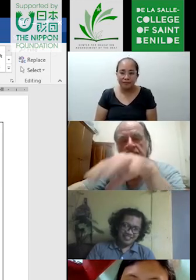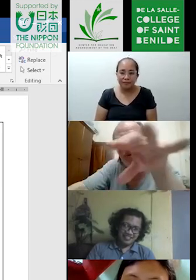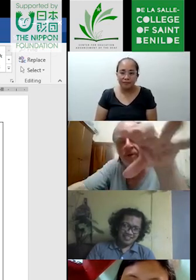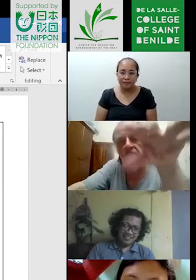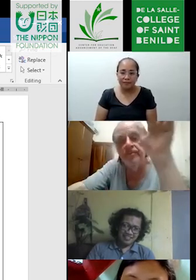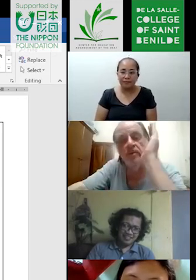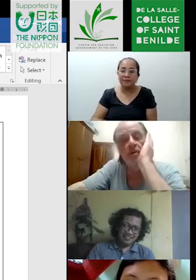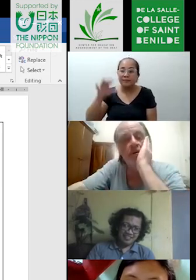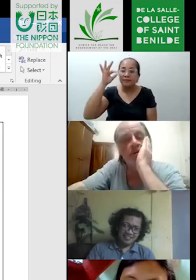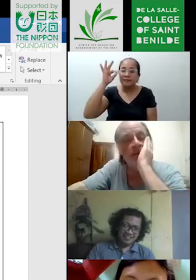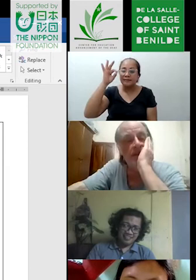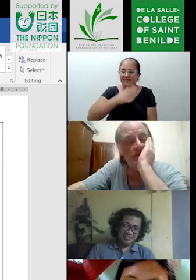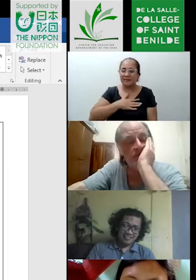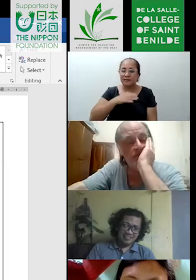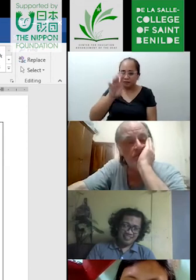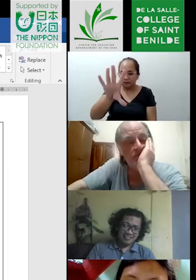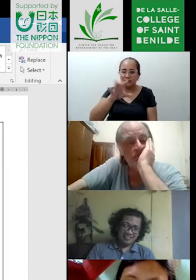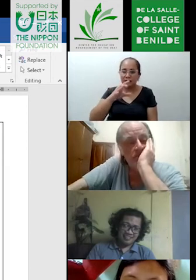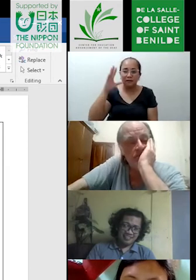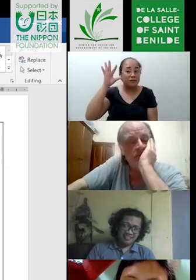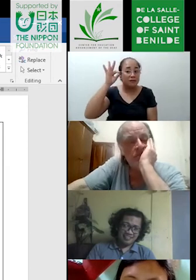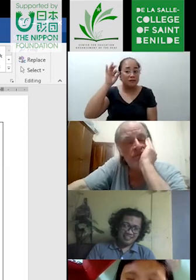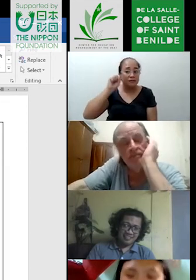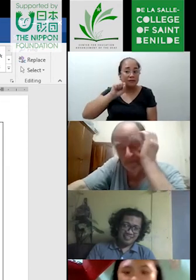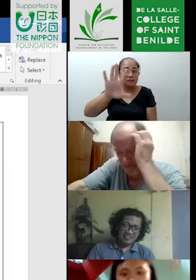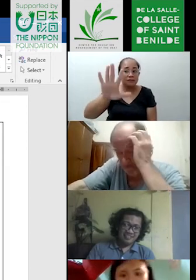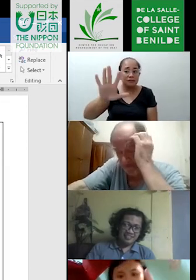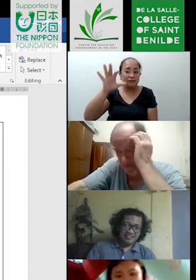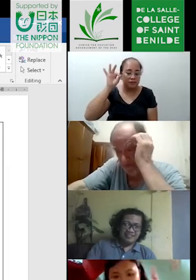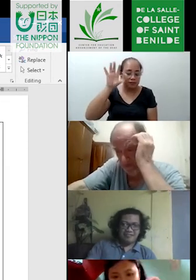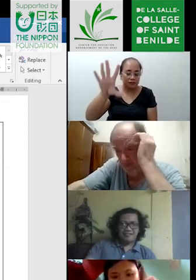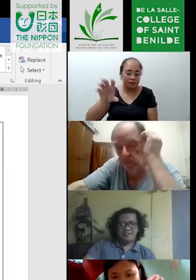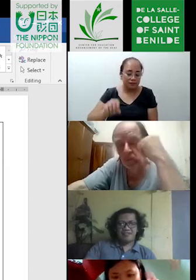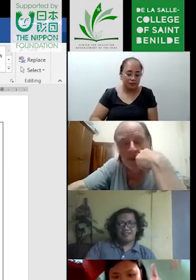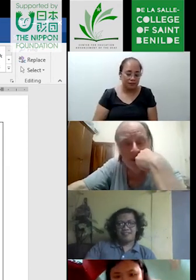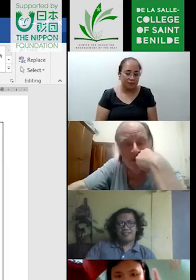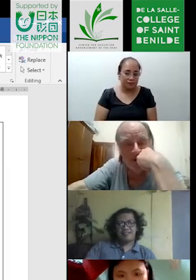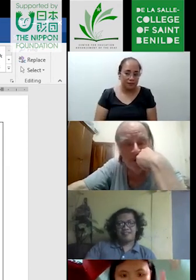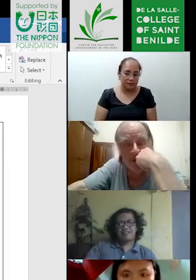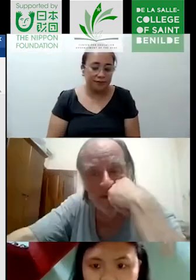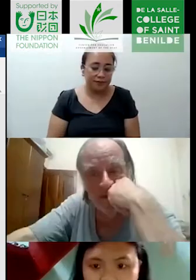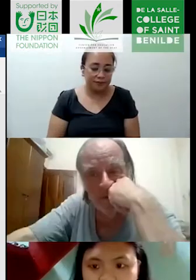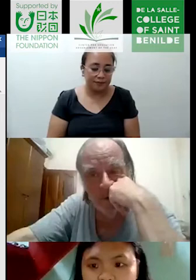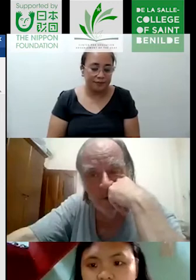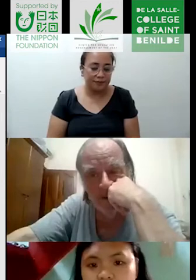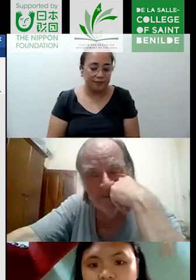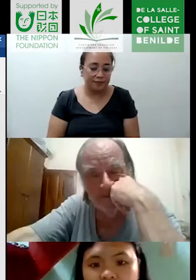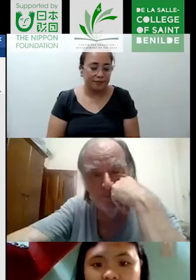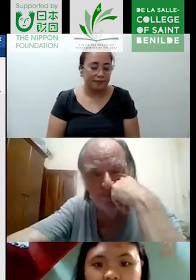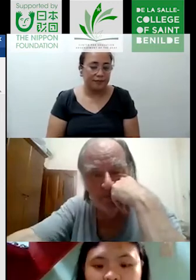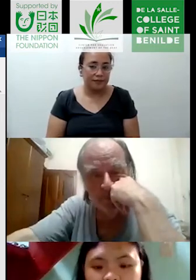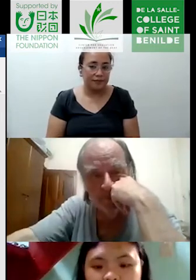Jasmine, can you put up 100. your Yes, sir. what One you moment. order, the